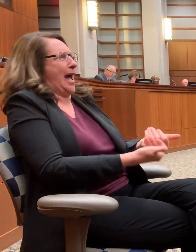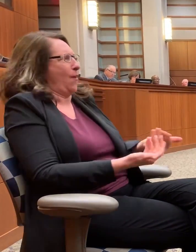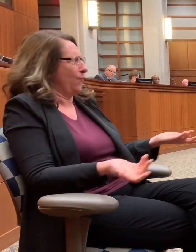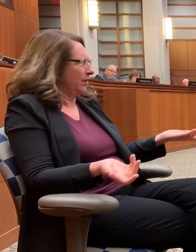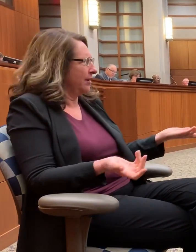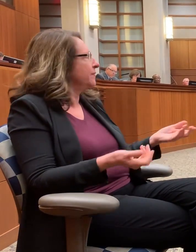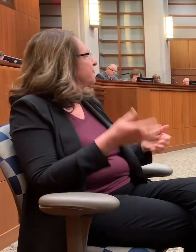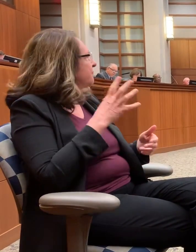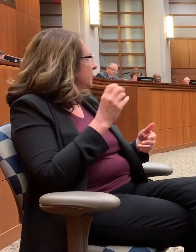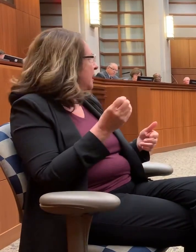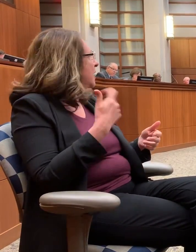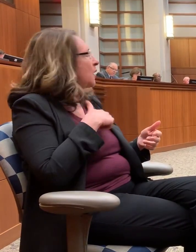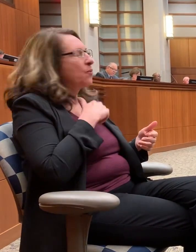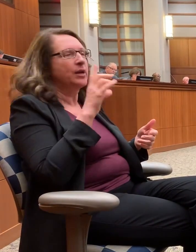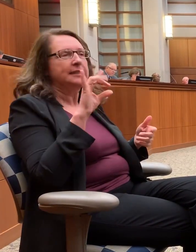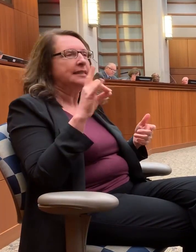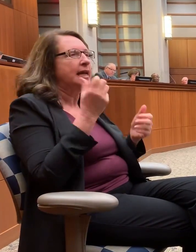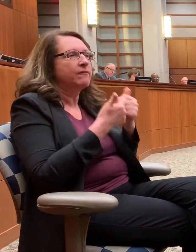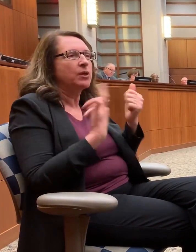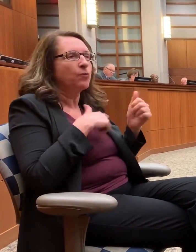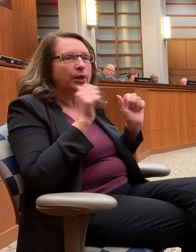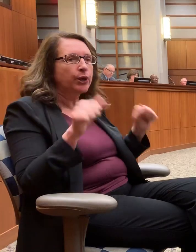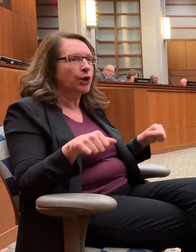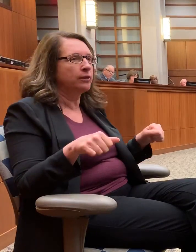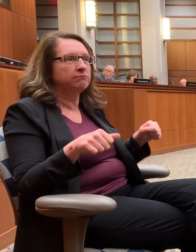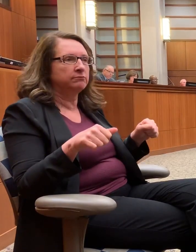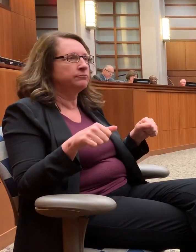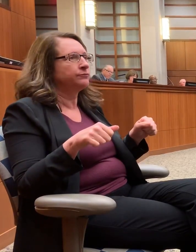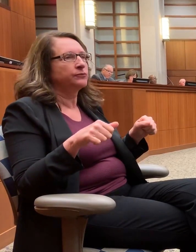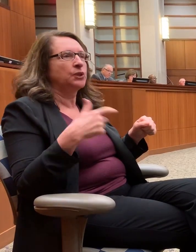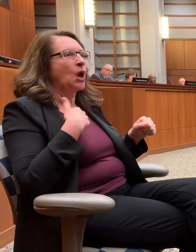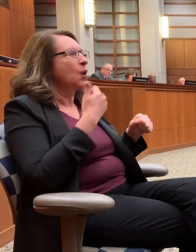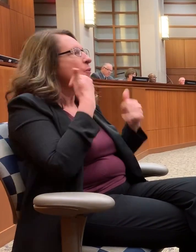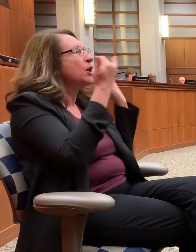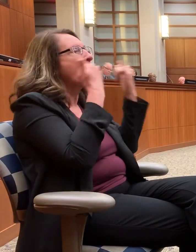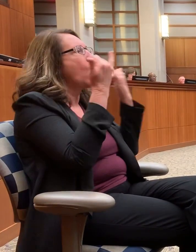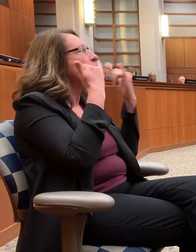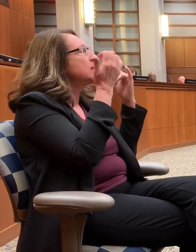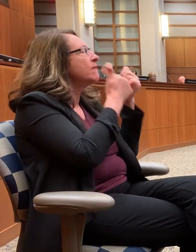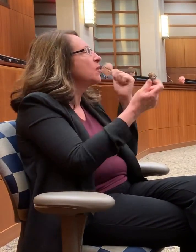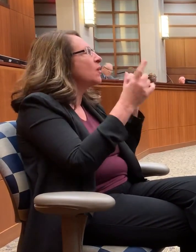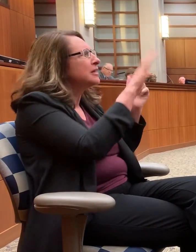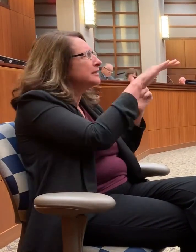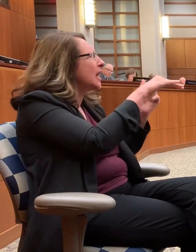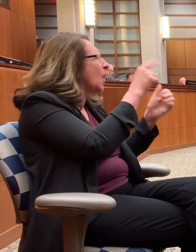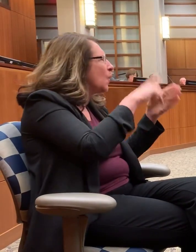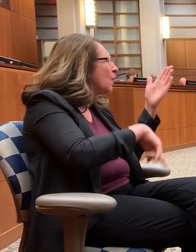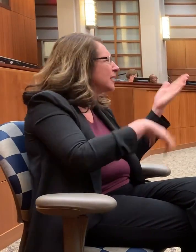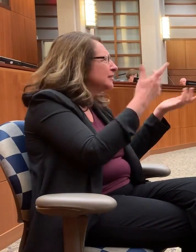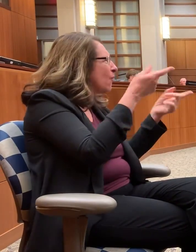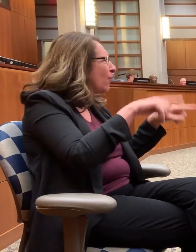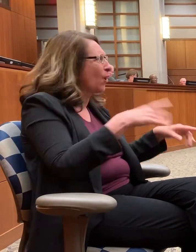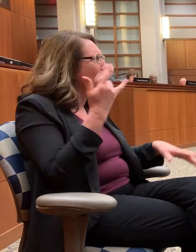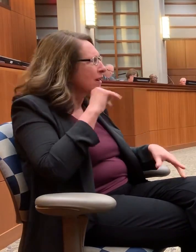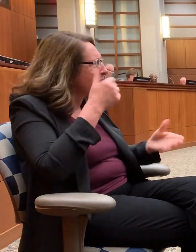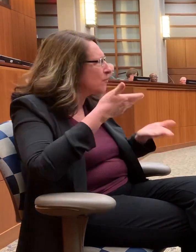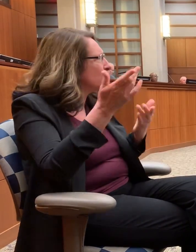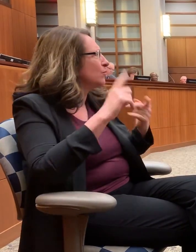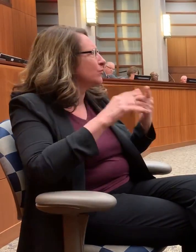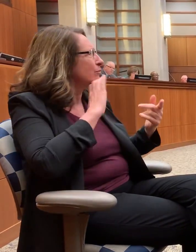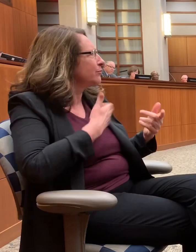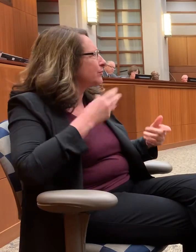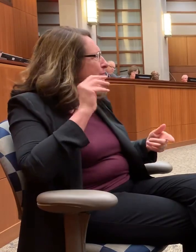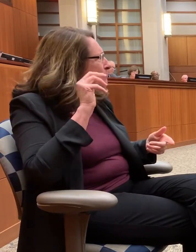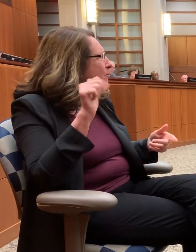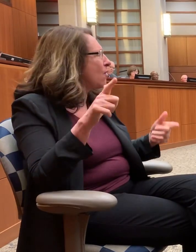How? And we did everything we could. We called everybody and said, what is going on? And I